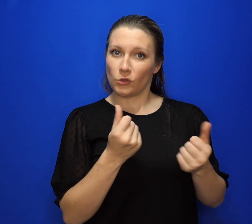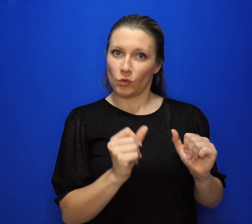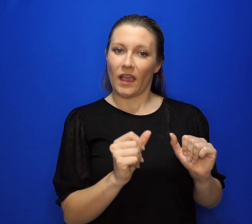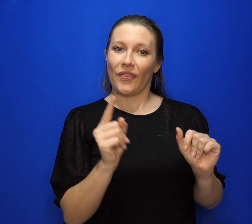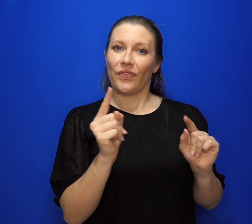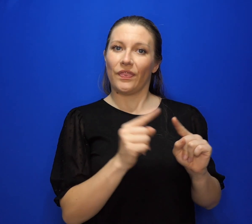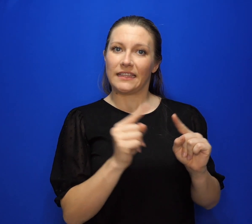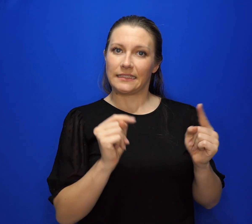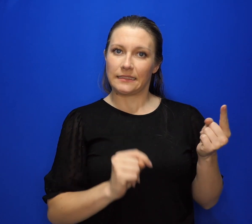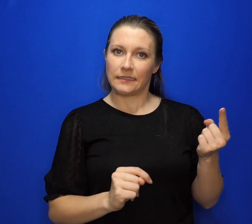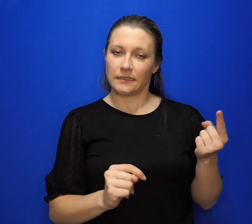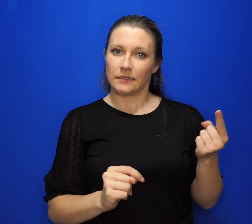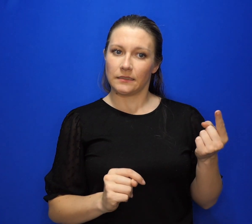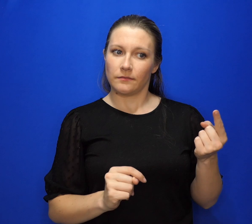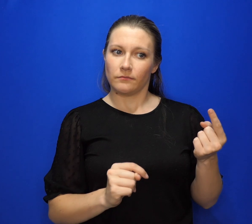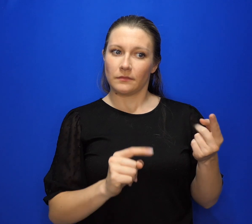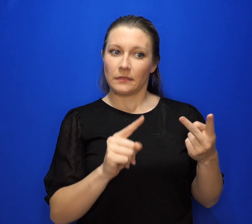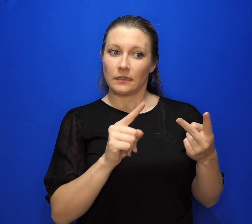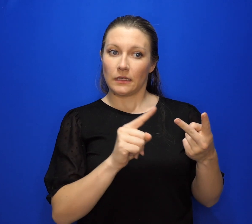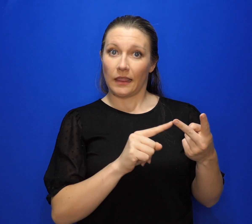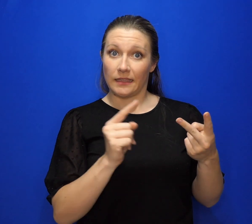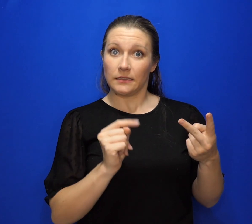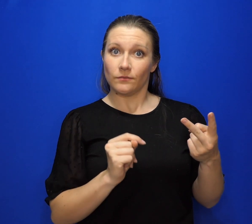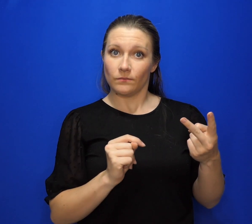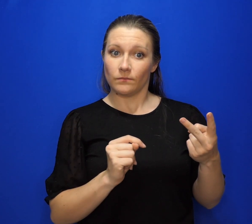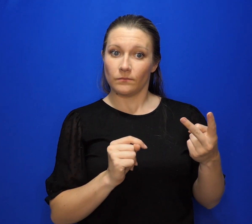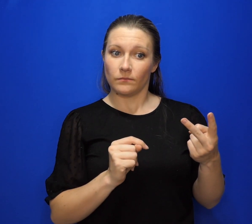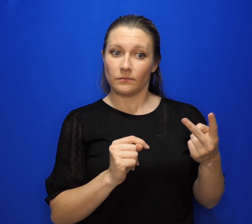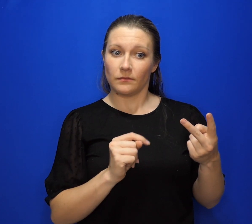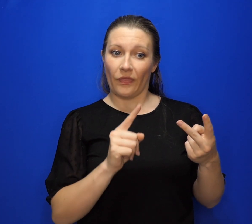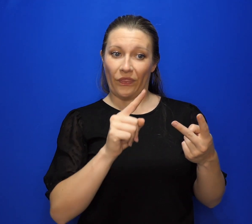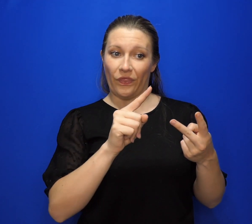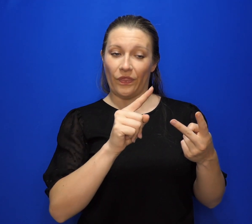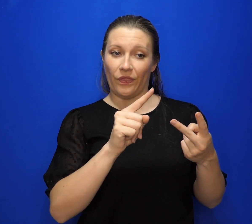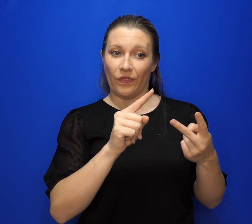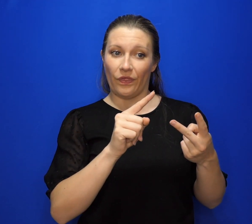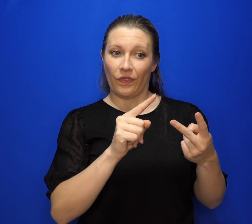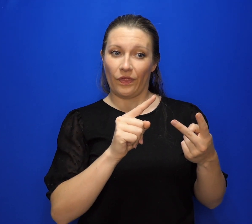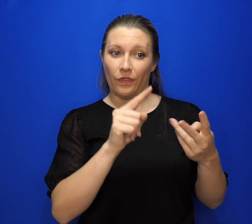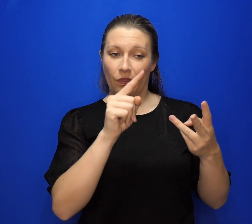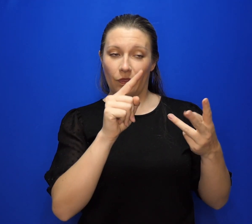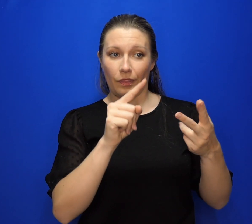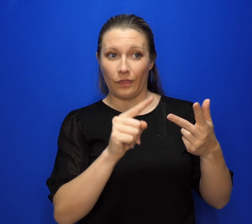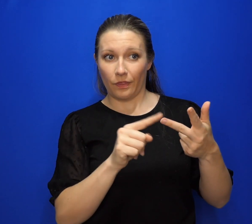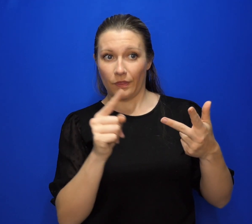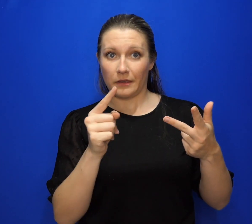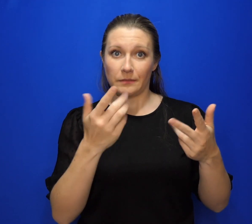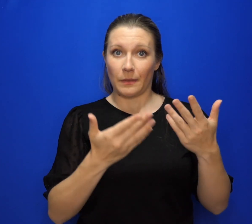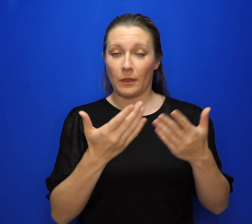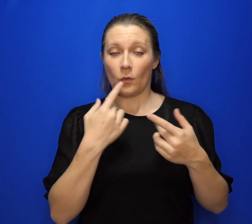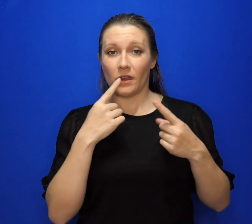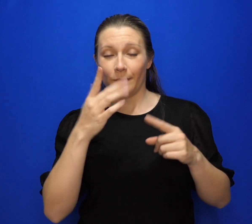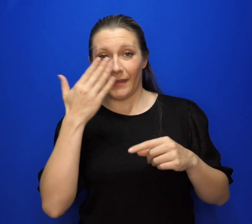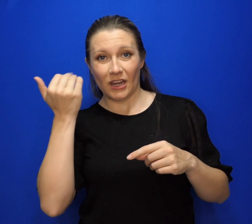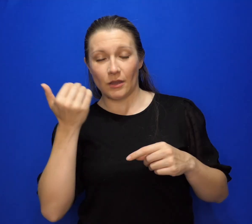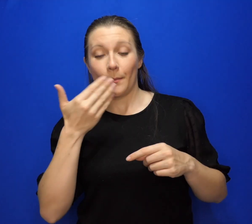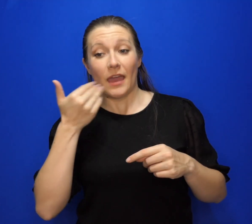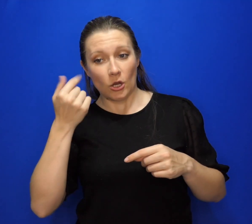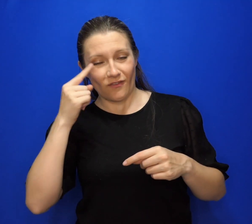to say, we did try this. We next tried this. This seems to work better for us. And somebody